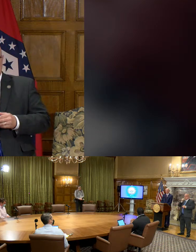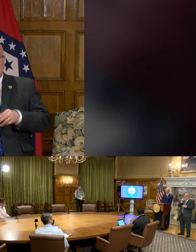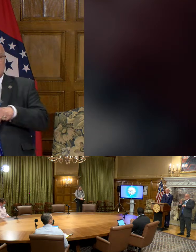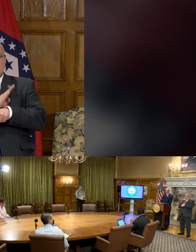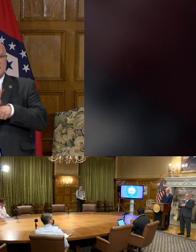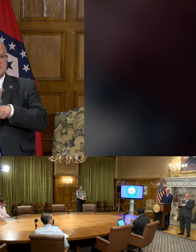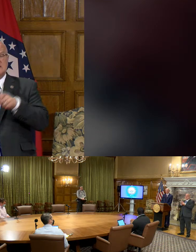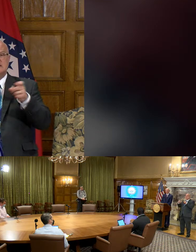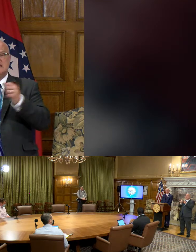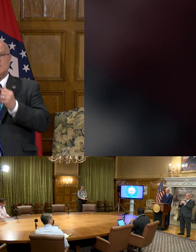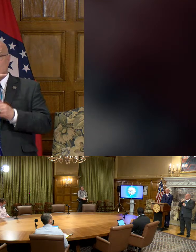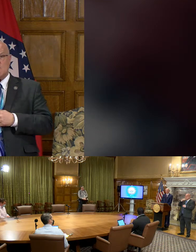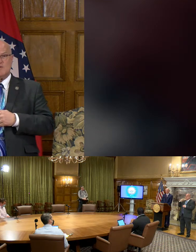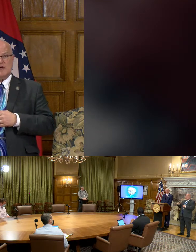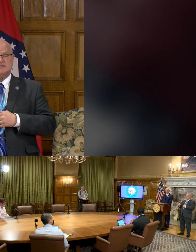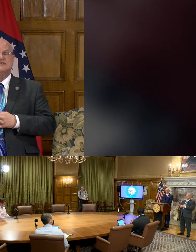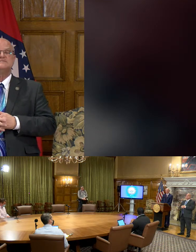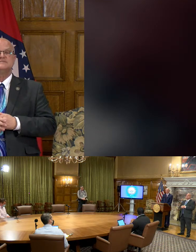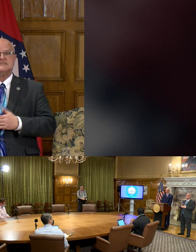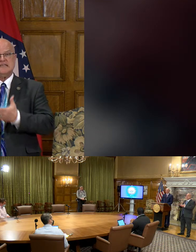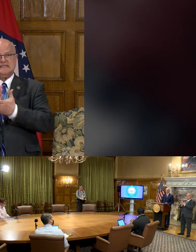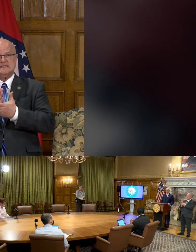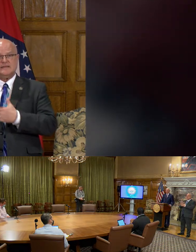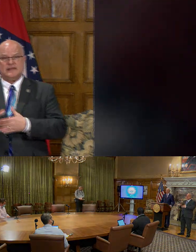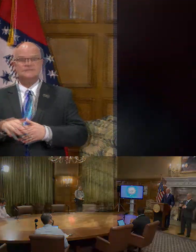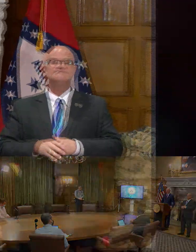also end dealings with Russia?